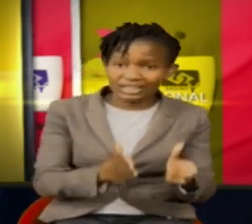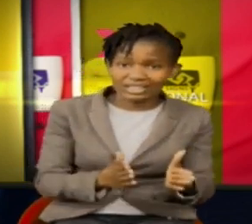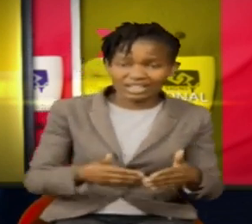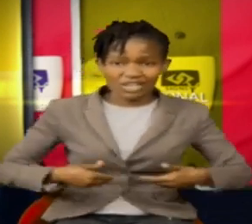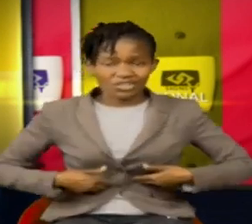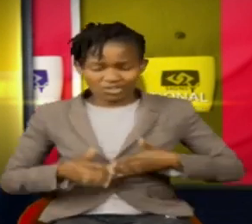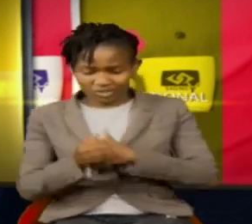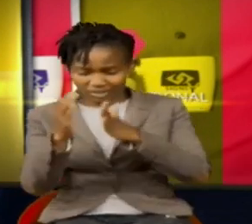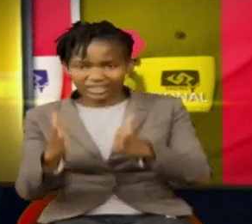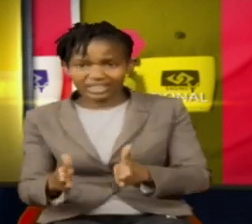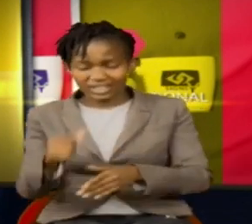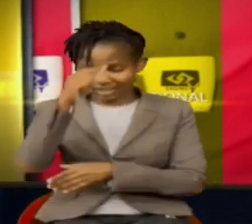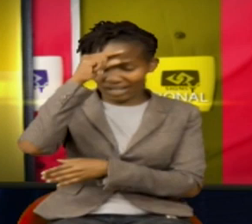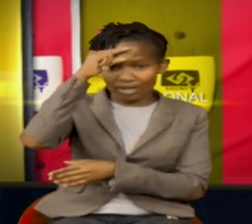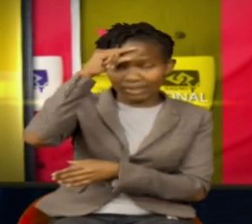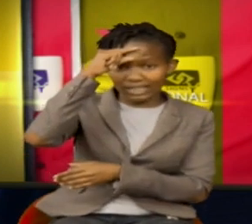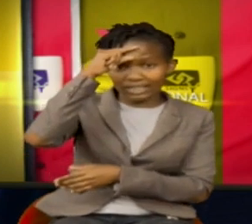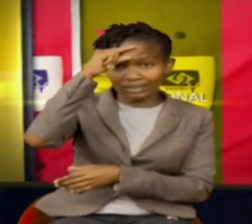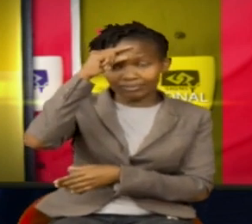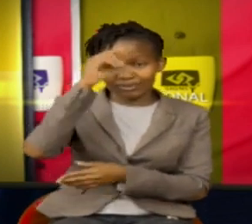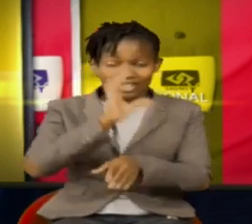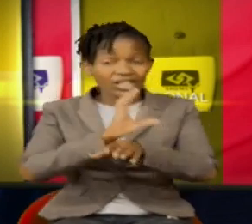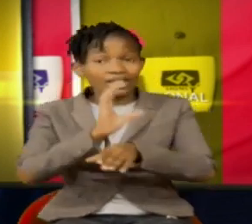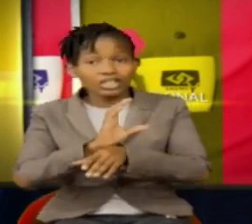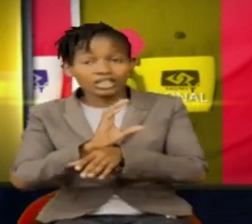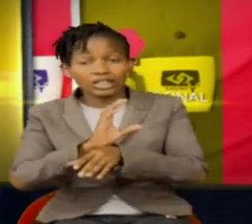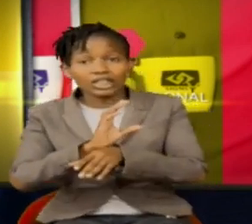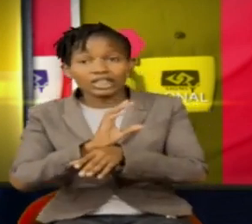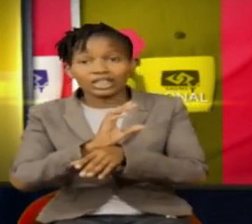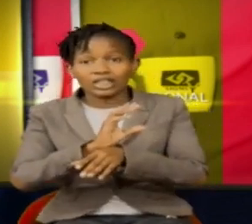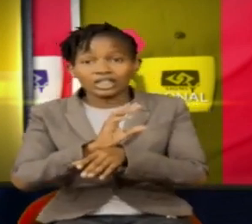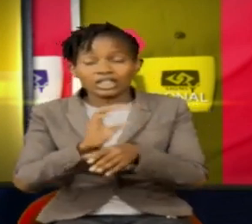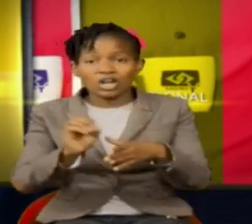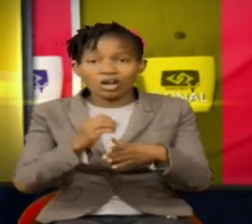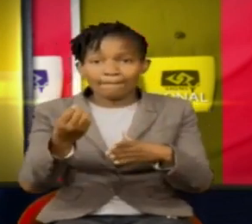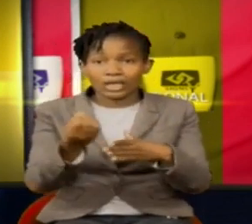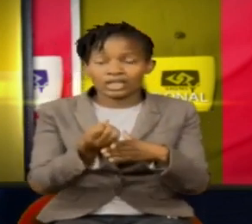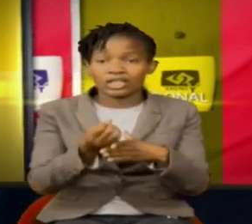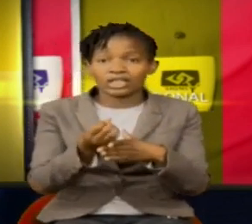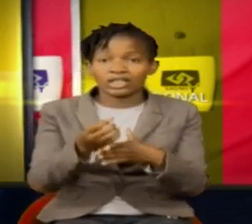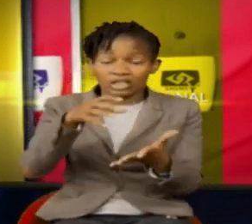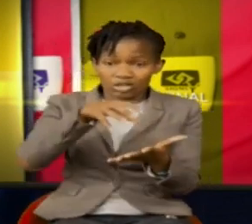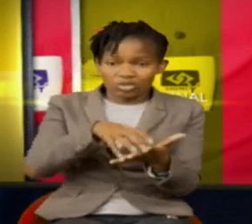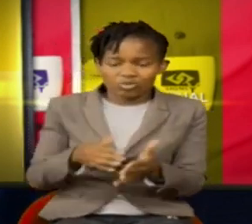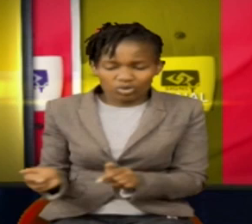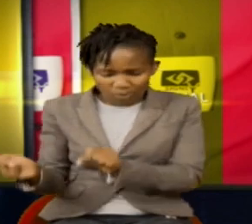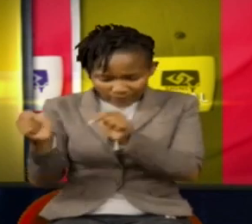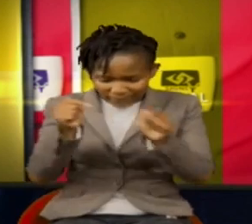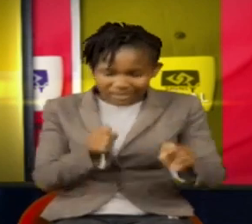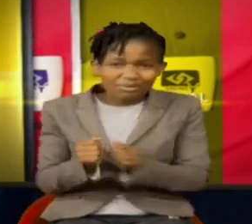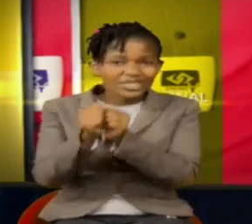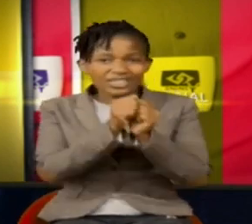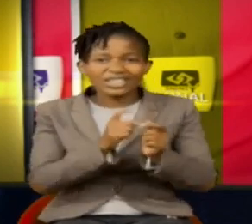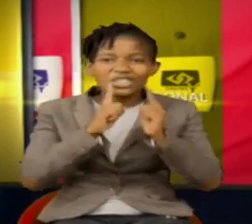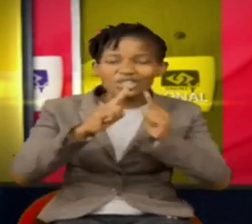leaders, whether it's government, whether it's the church or the mosques. We all need to come together and